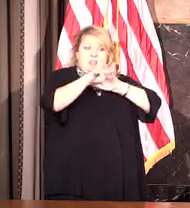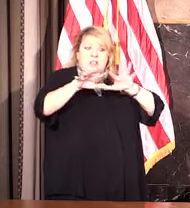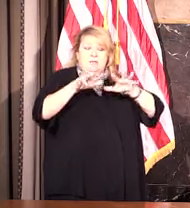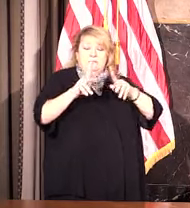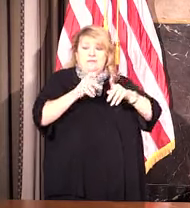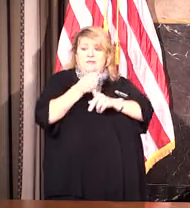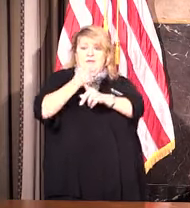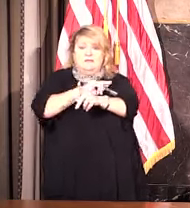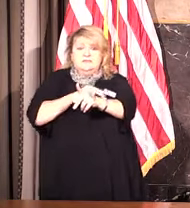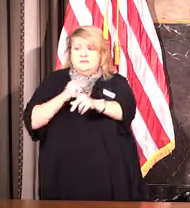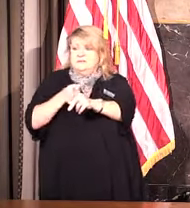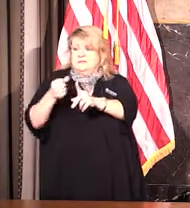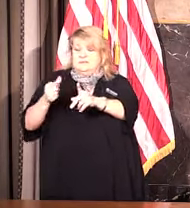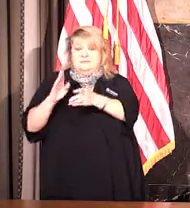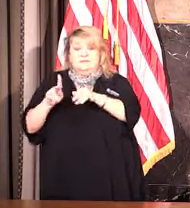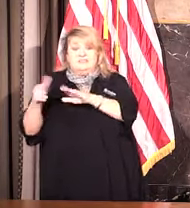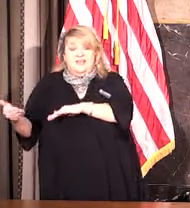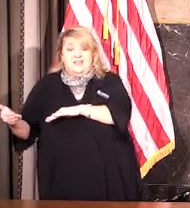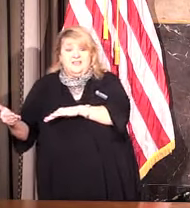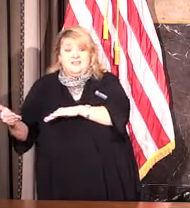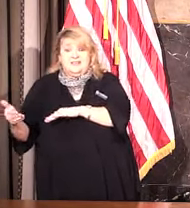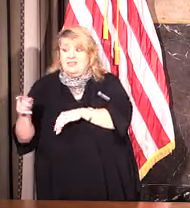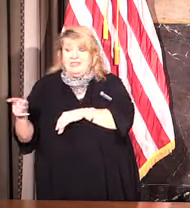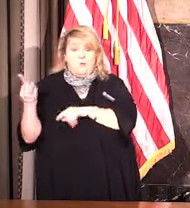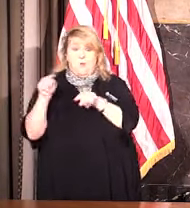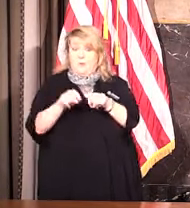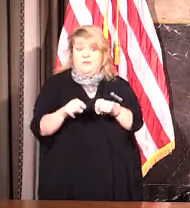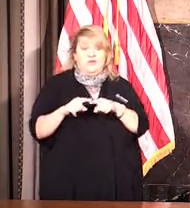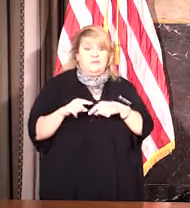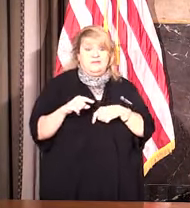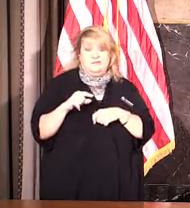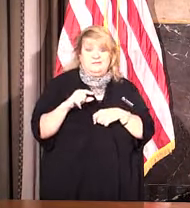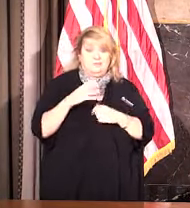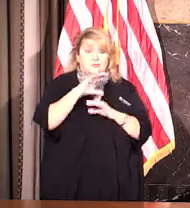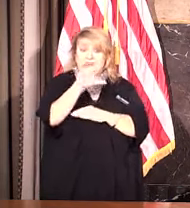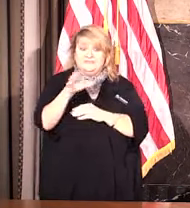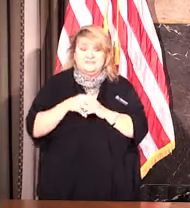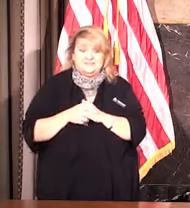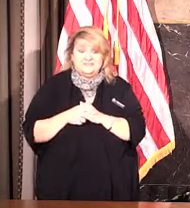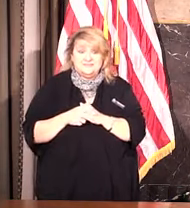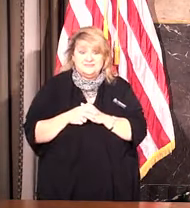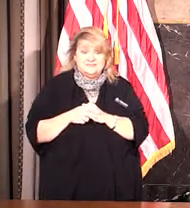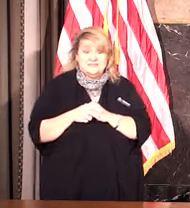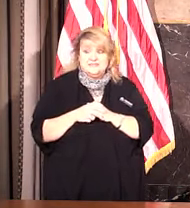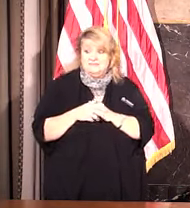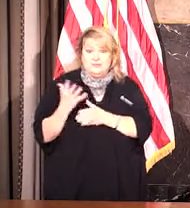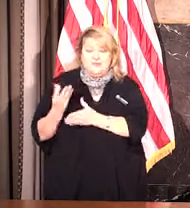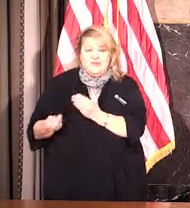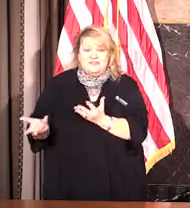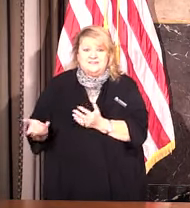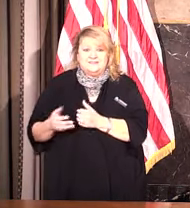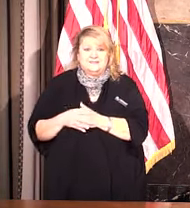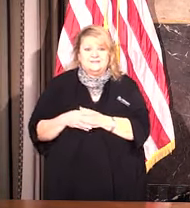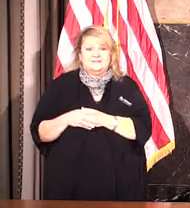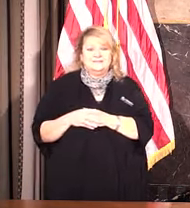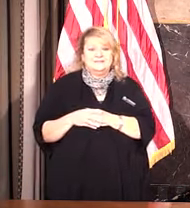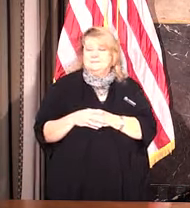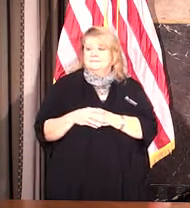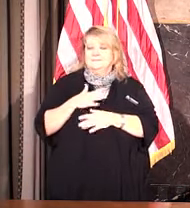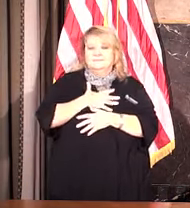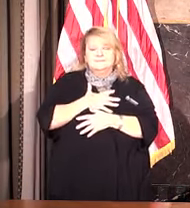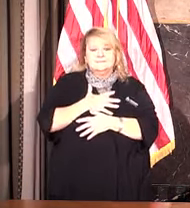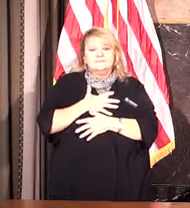that simple. On the other hand, if we will do what is required, what